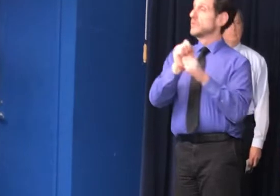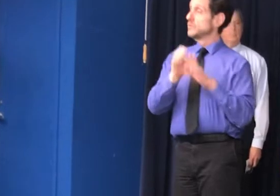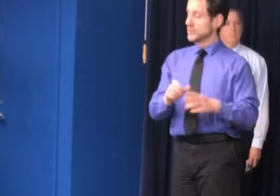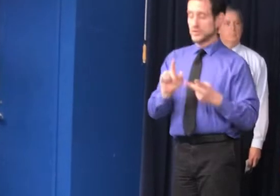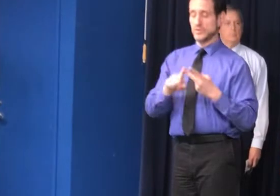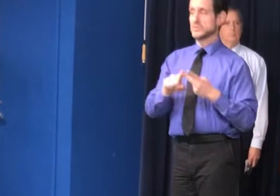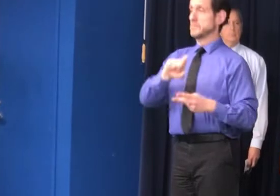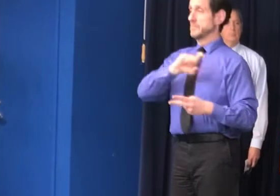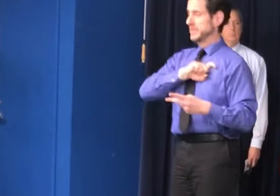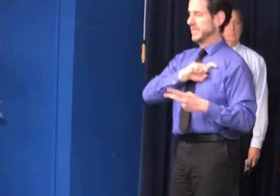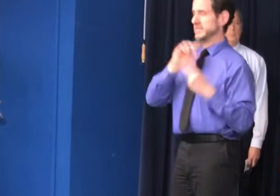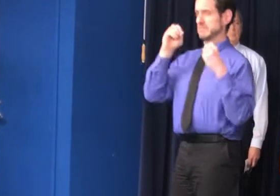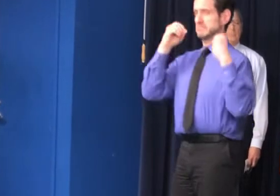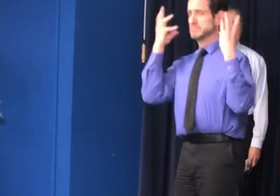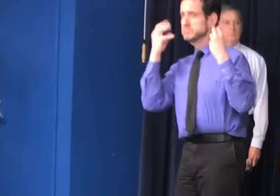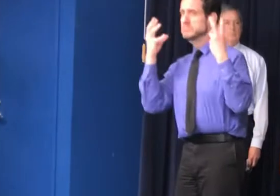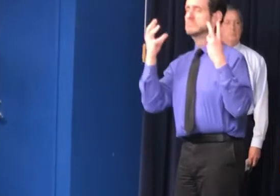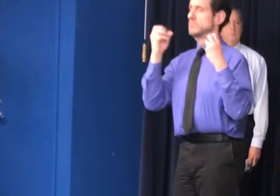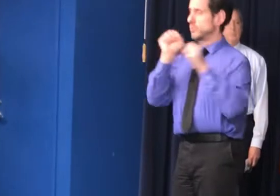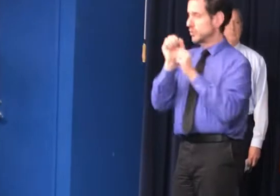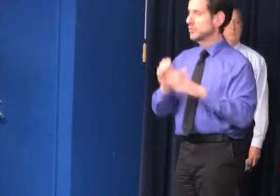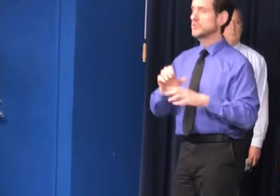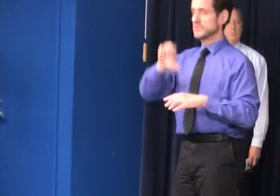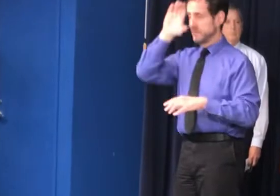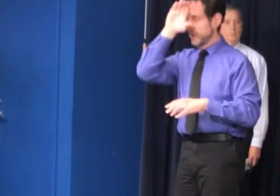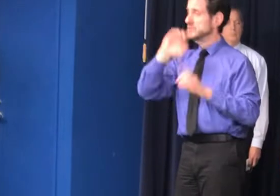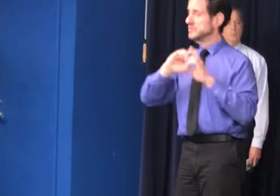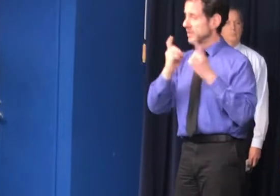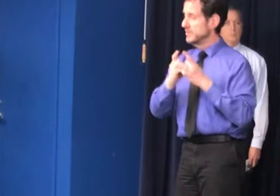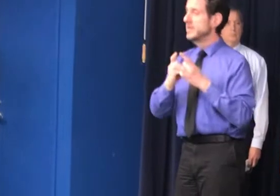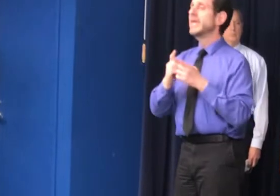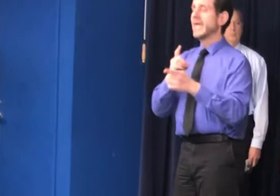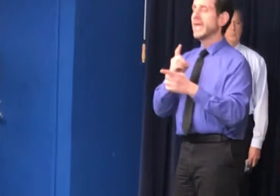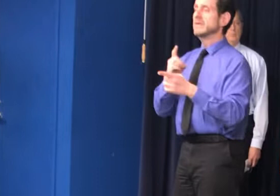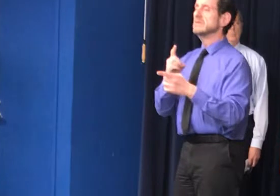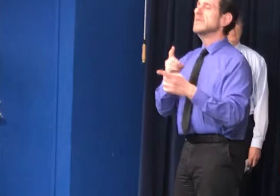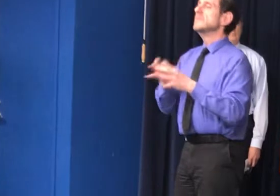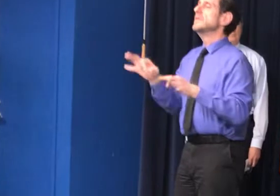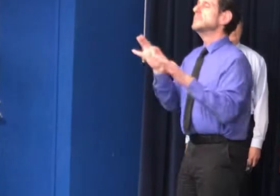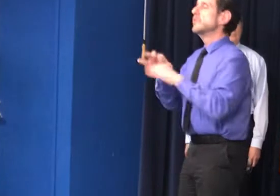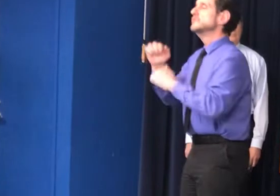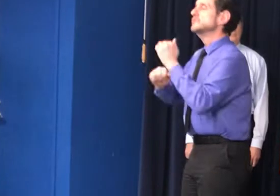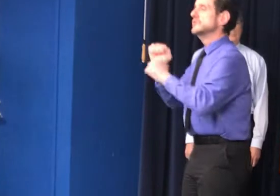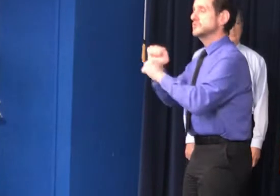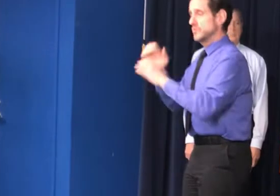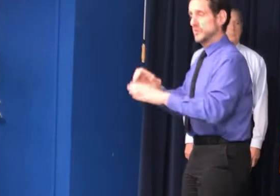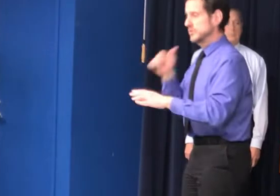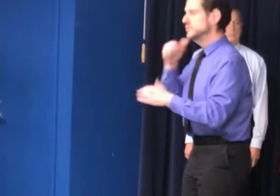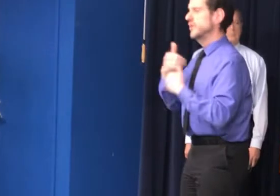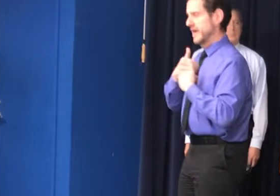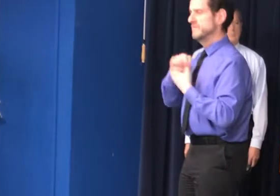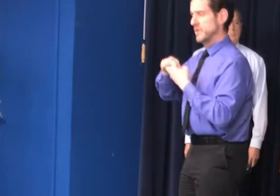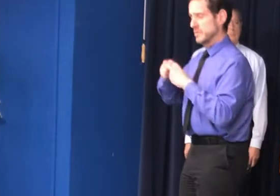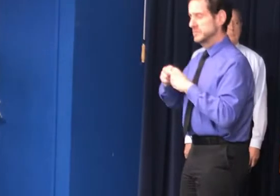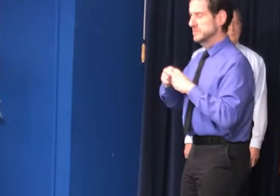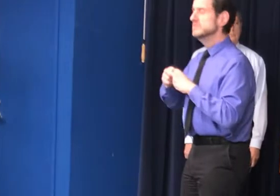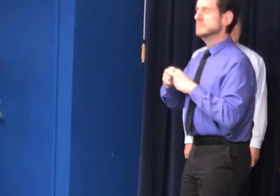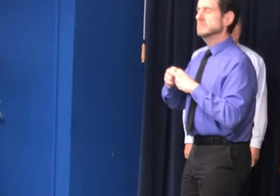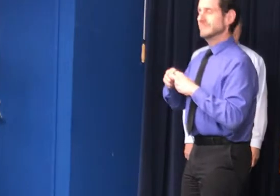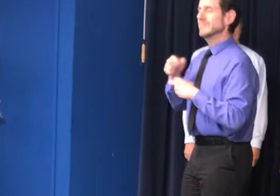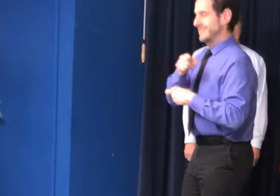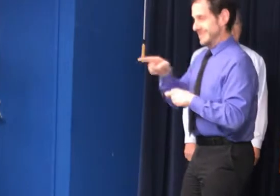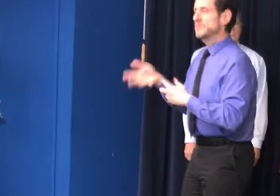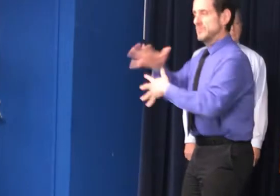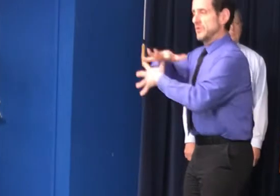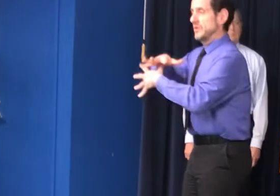first responders, and the critical infrastructure workers who also are symptomatic. Again, you should not be tested in the absence